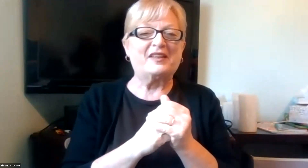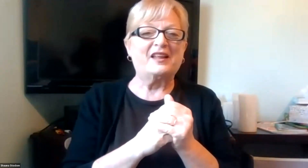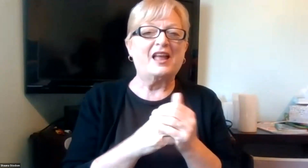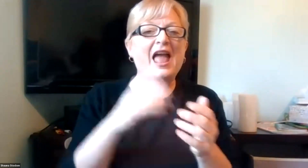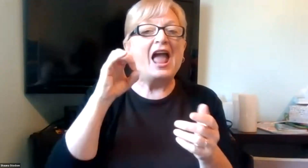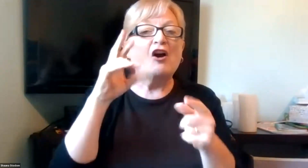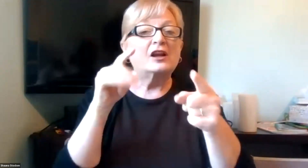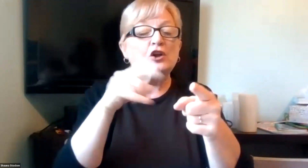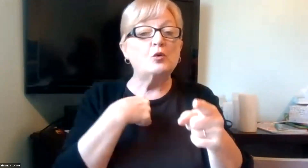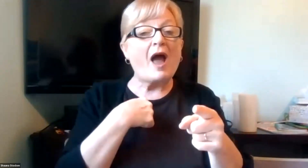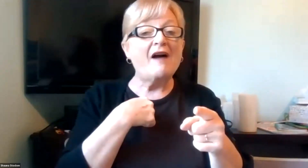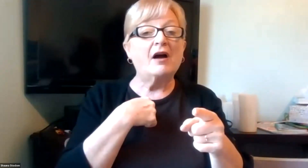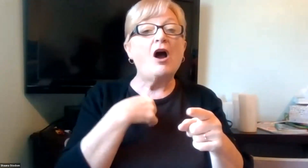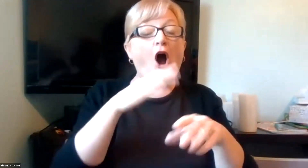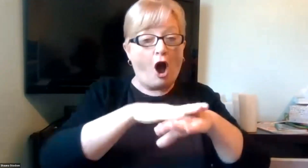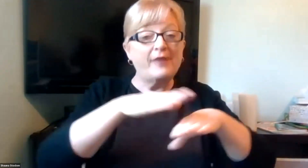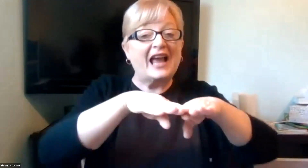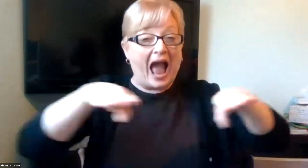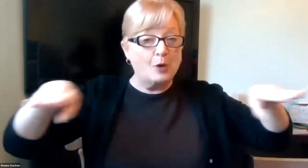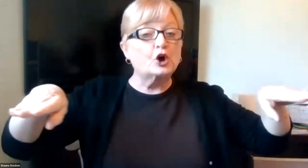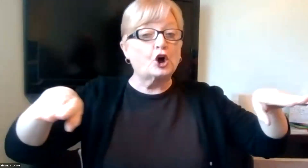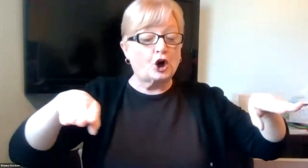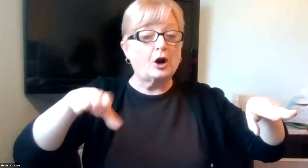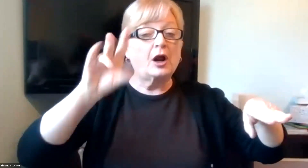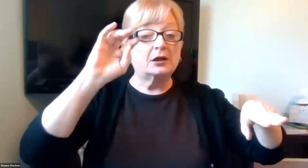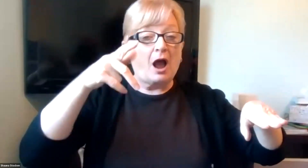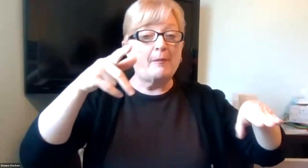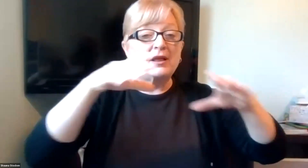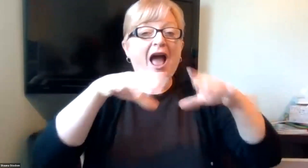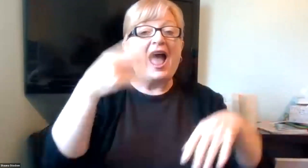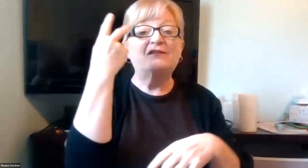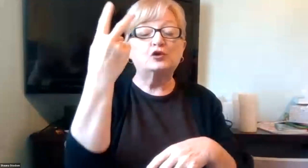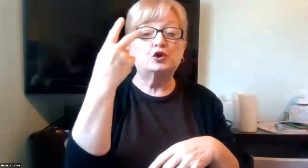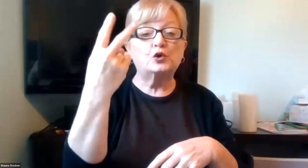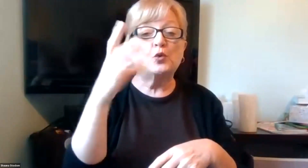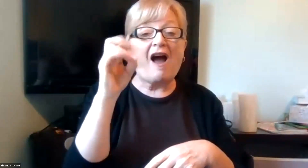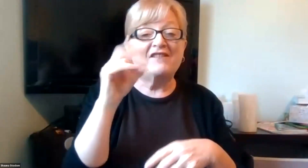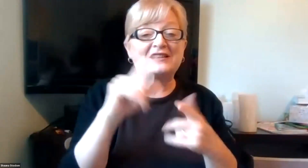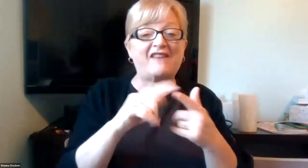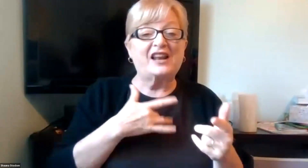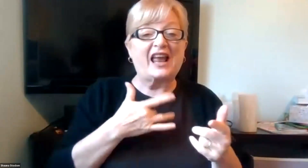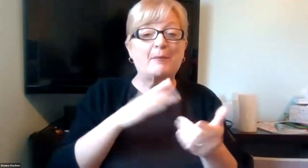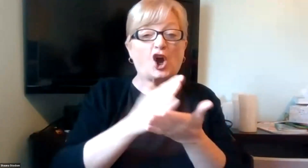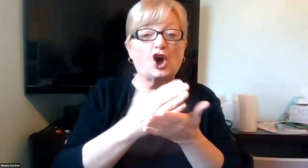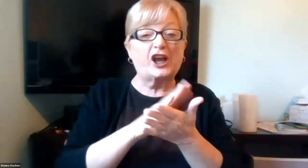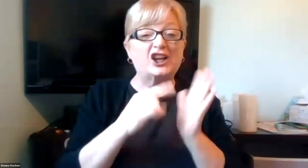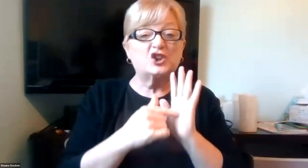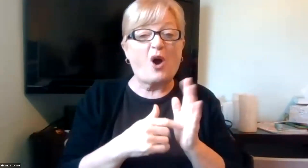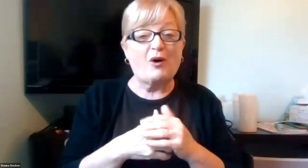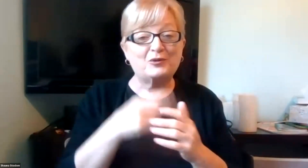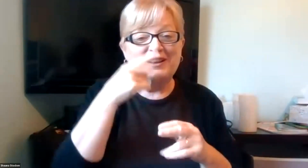Aaron? I do. So right now I have 2 ovens. I feel very much like I'm on a cooking show, but it's really